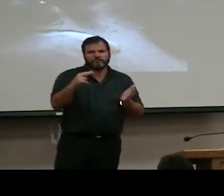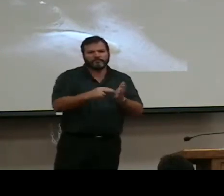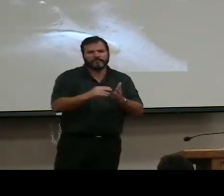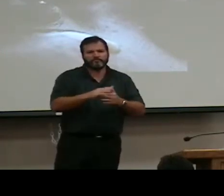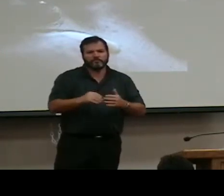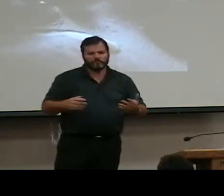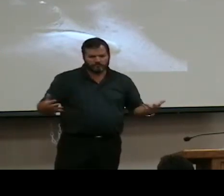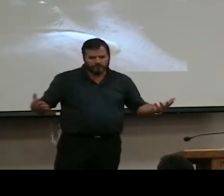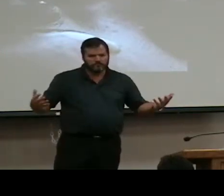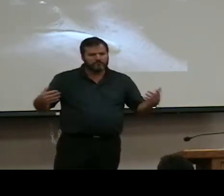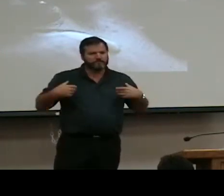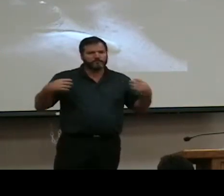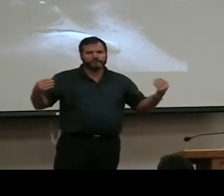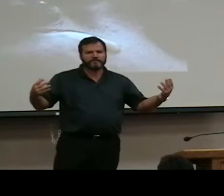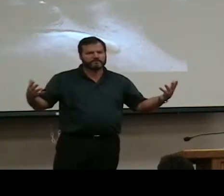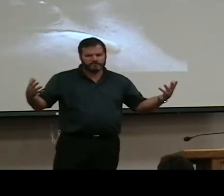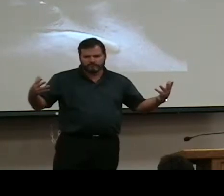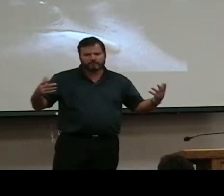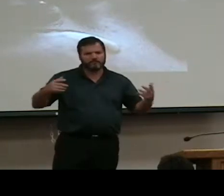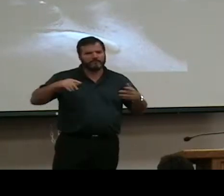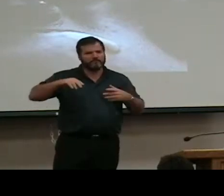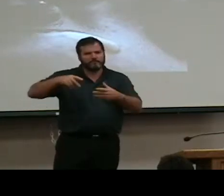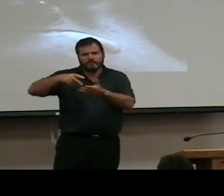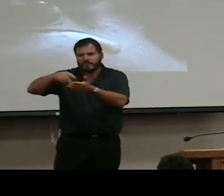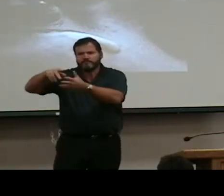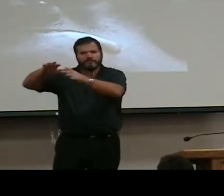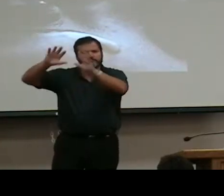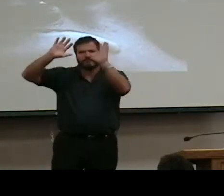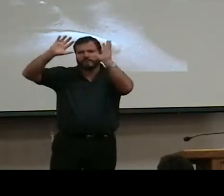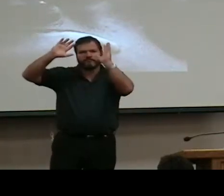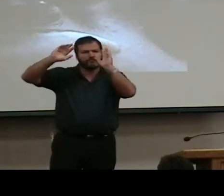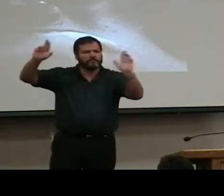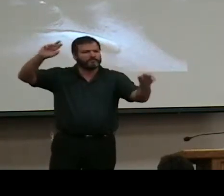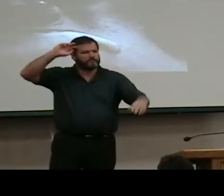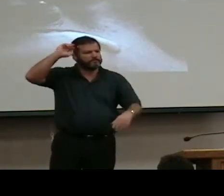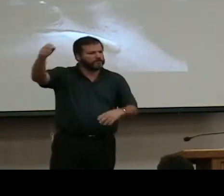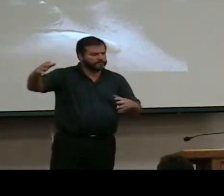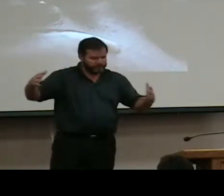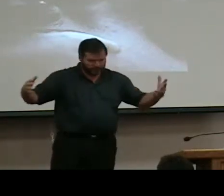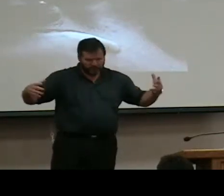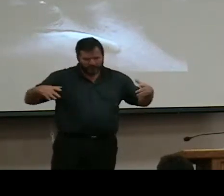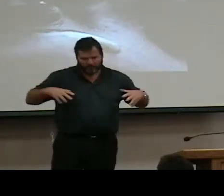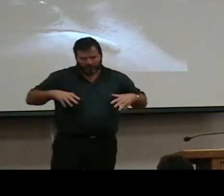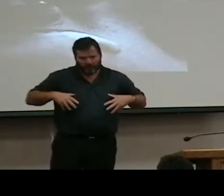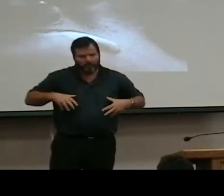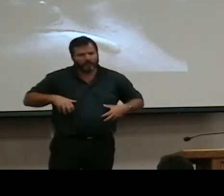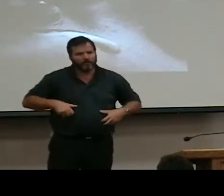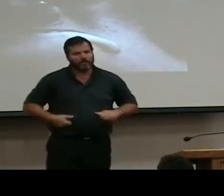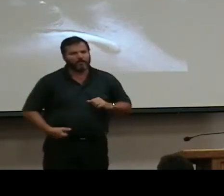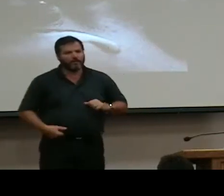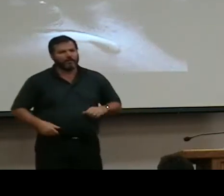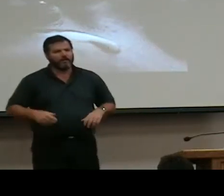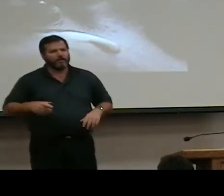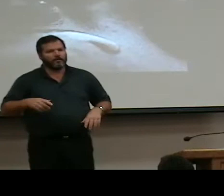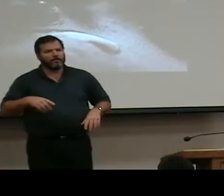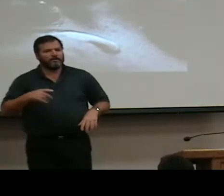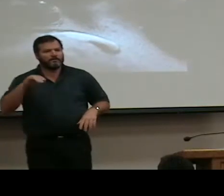,300. I had no money. I paid off everything. I was full of